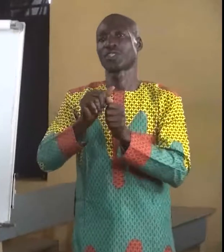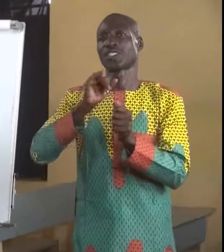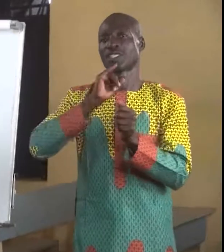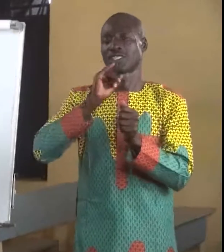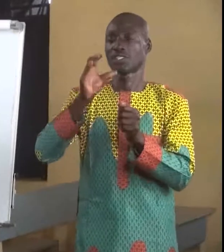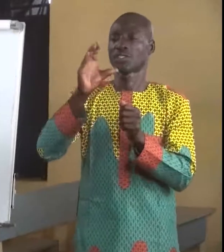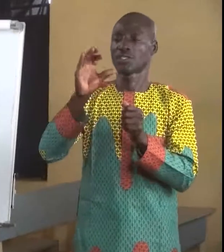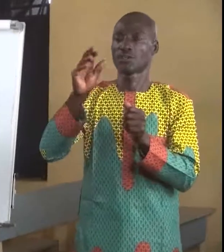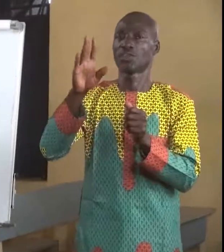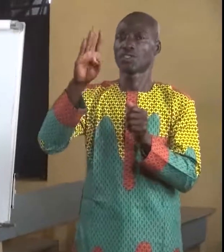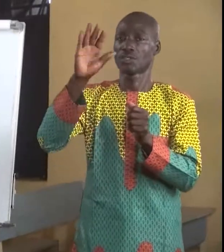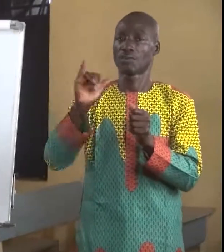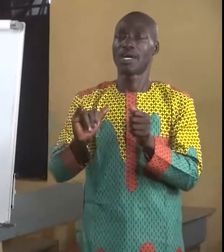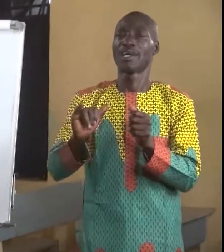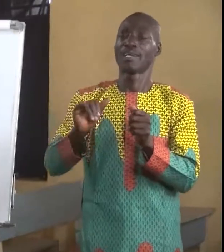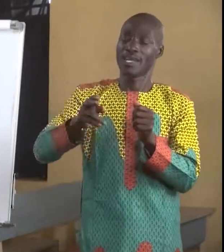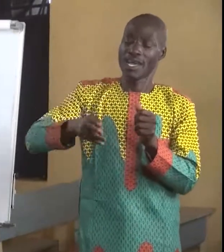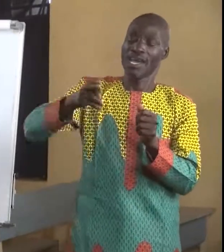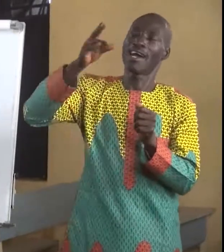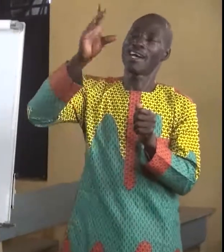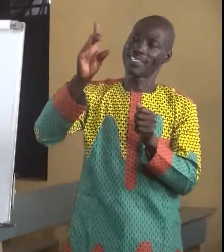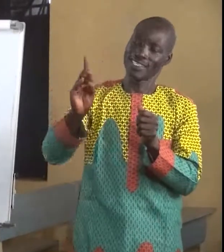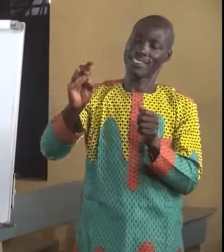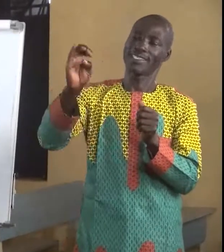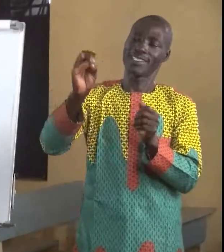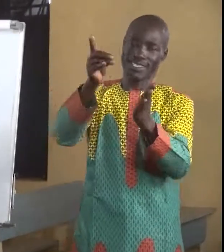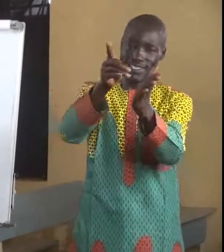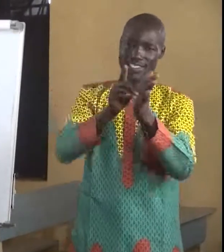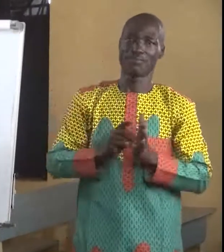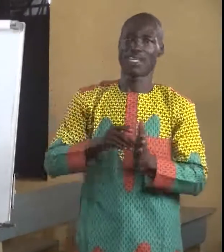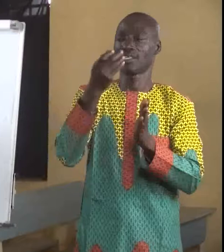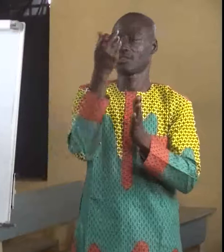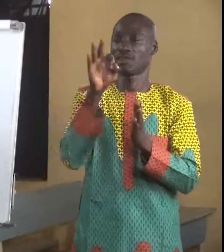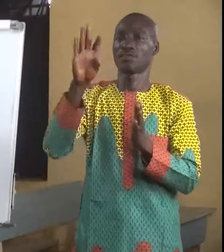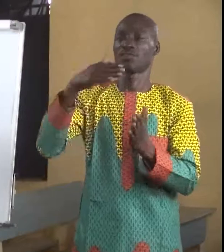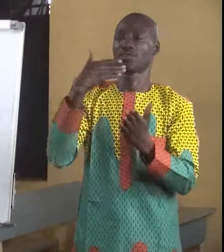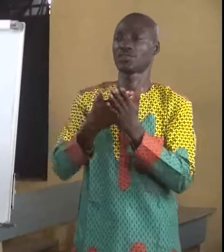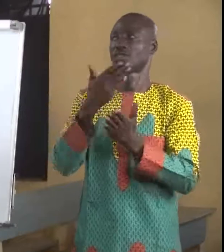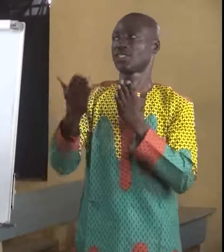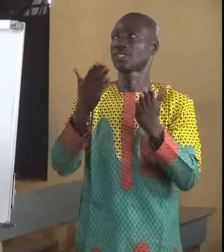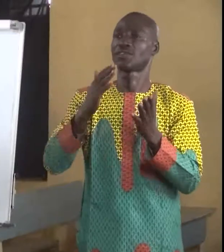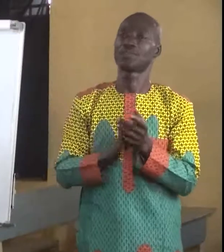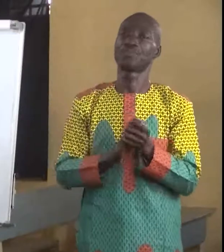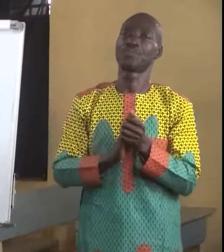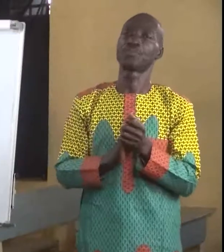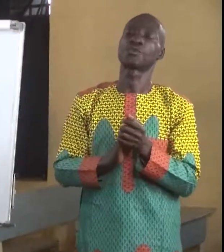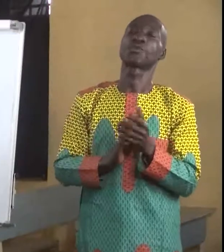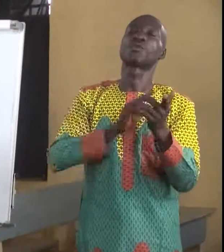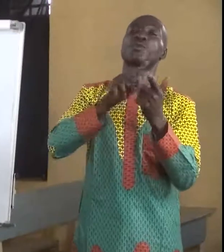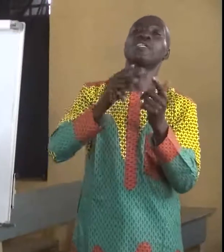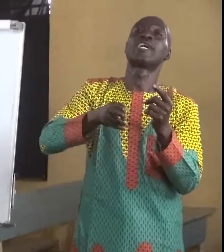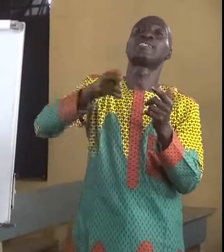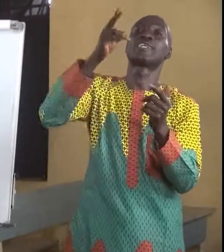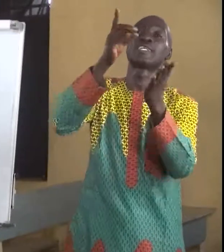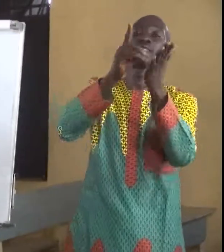which is caused by high demand of goods and their services. When there is high demand of goods